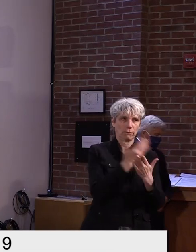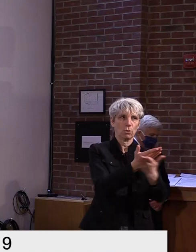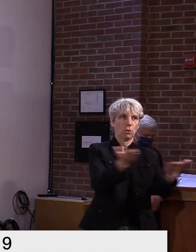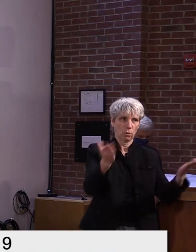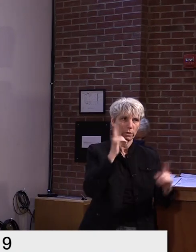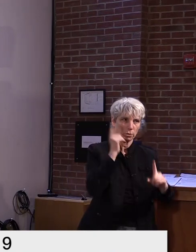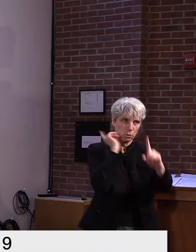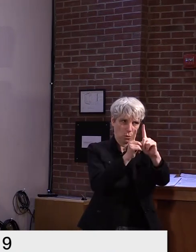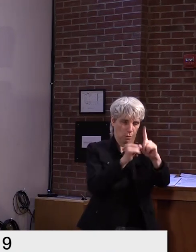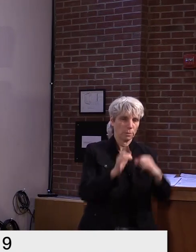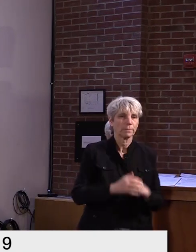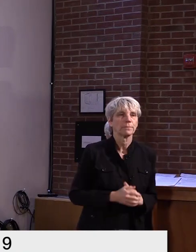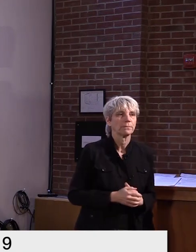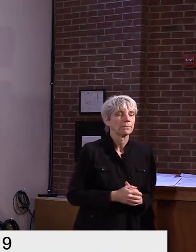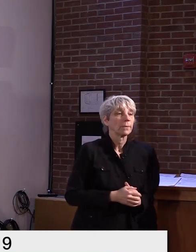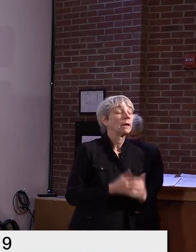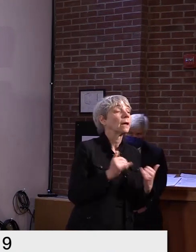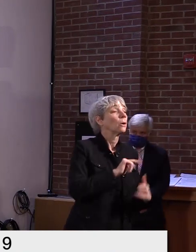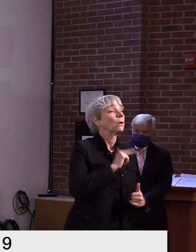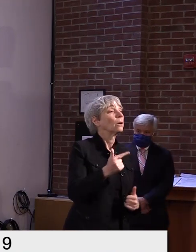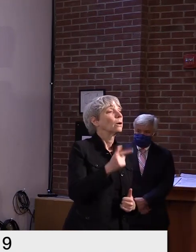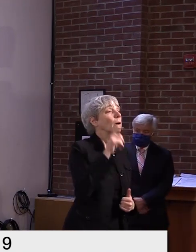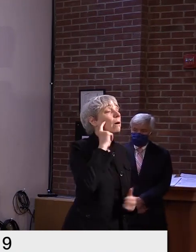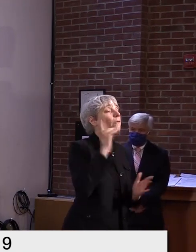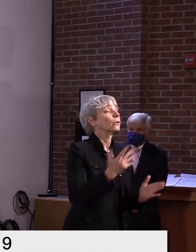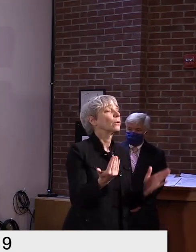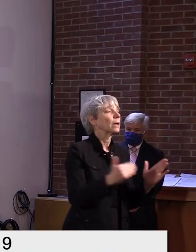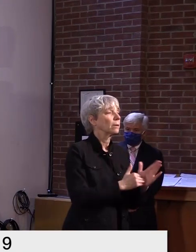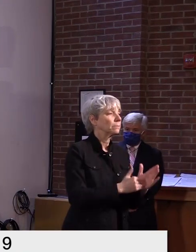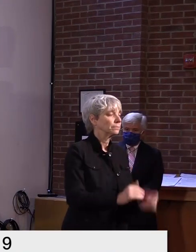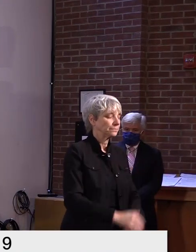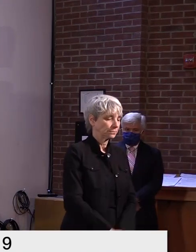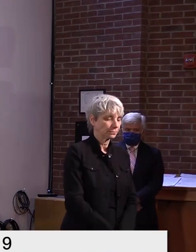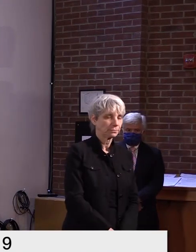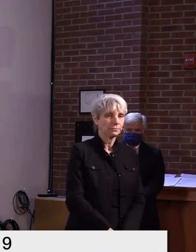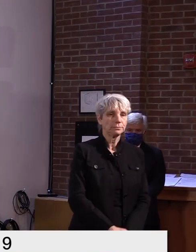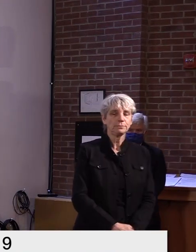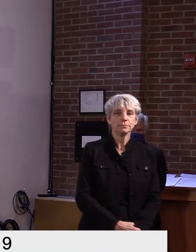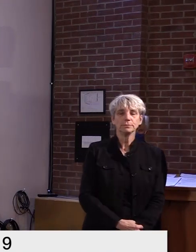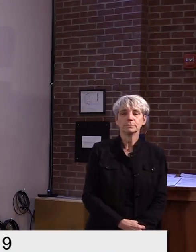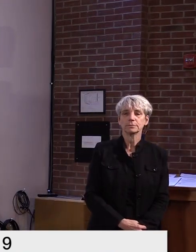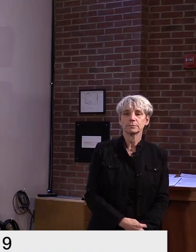our strategy. I'll turn things back to the governor now.